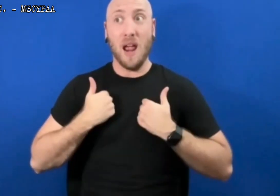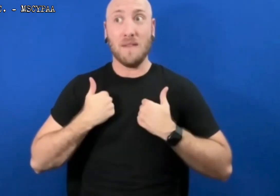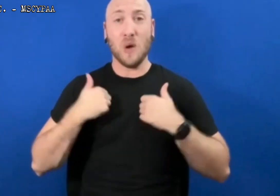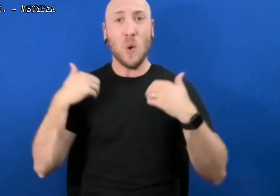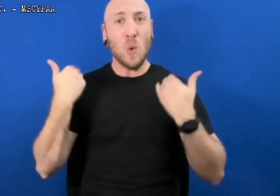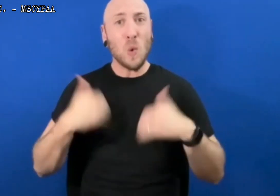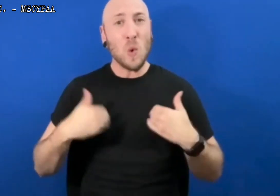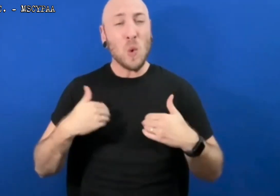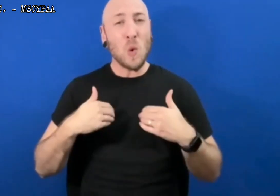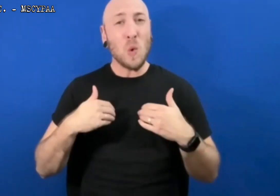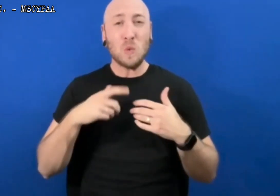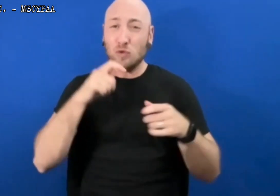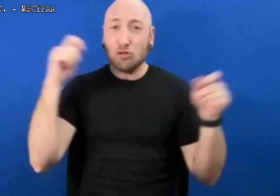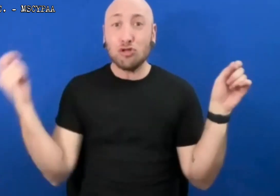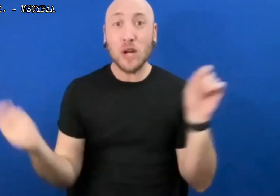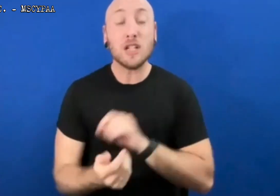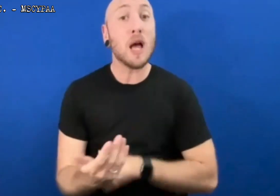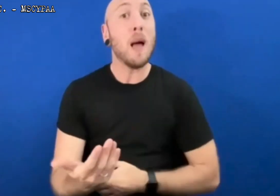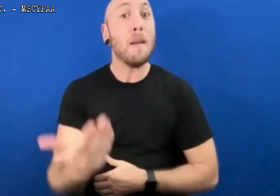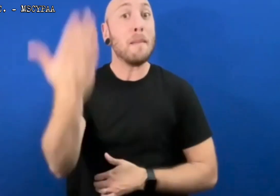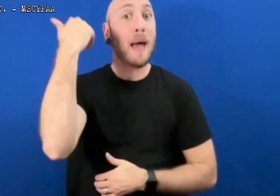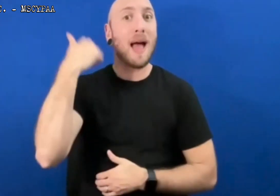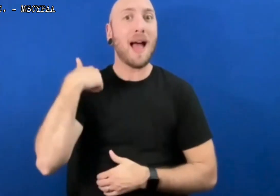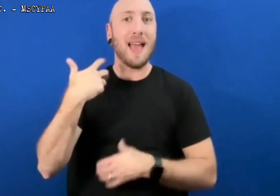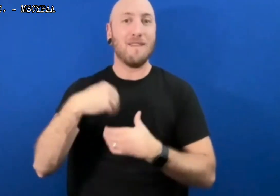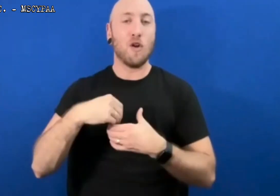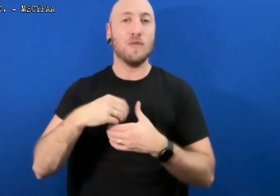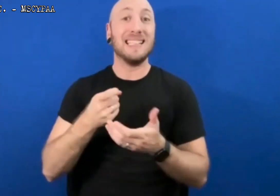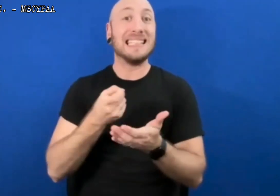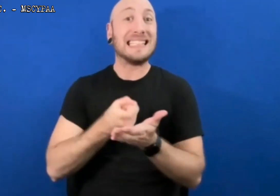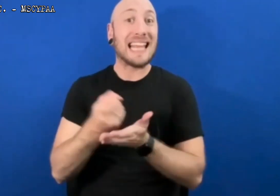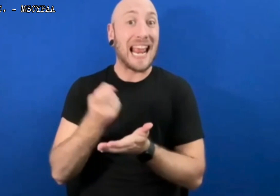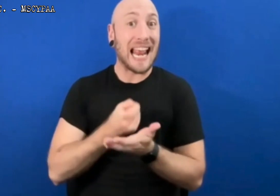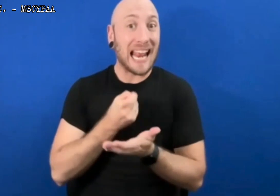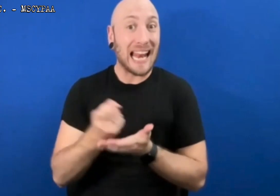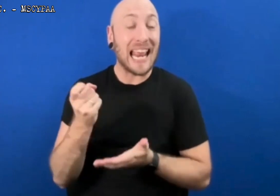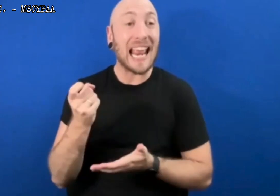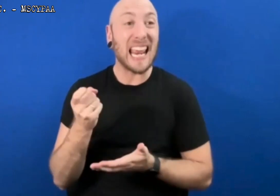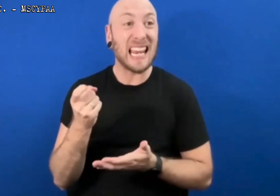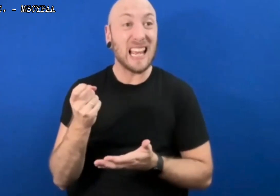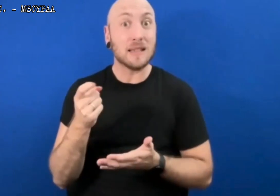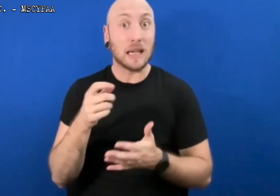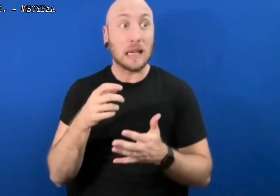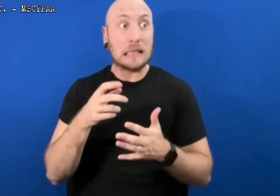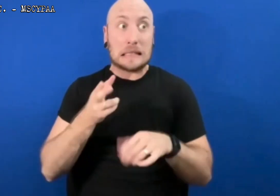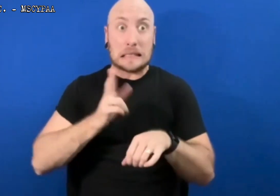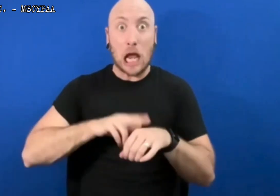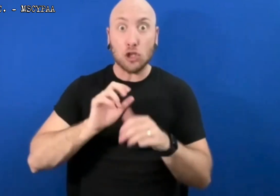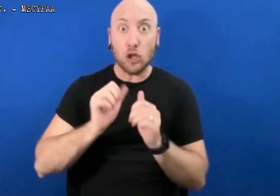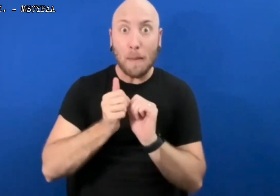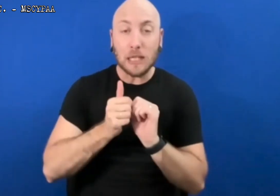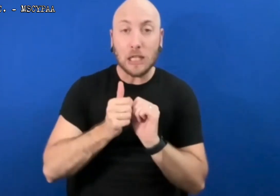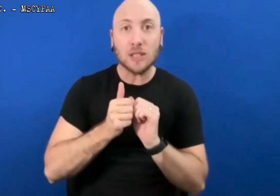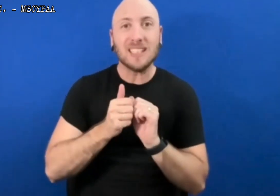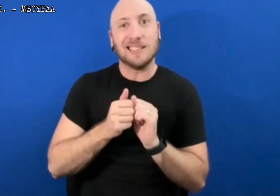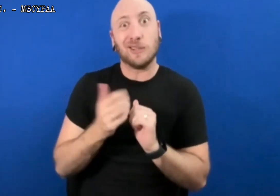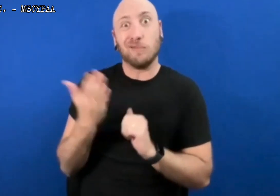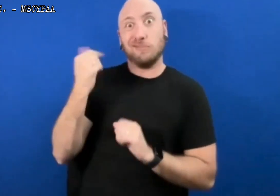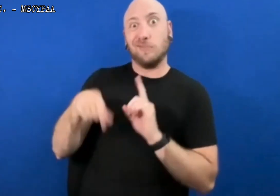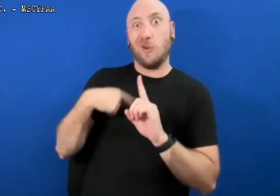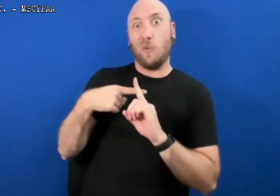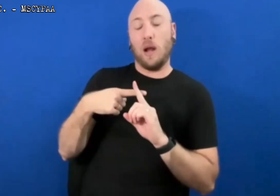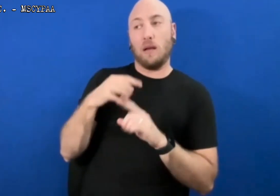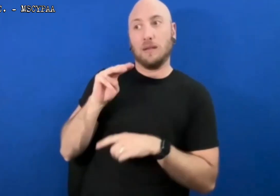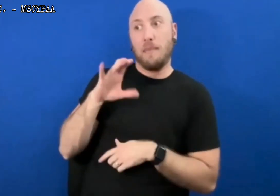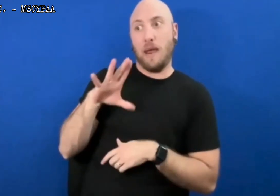skating team I used to skate on. They kind of kicked me off during the manic episode and I like wasn't able to compete with them. So they accepted me back and we